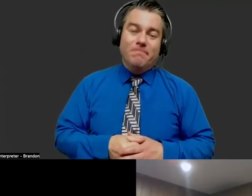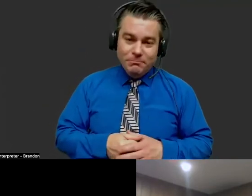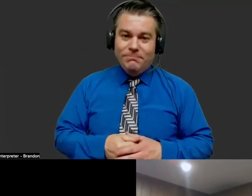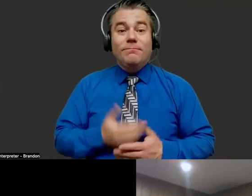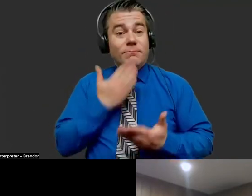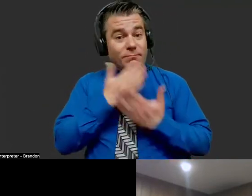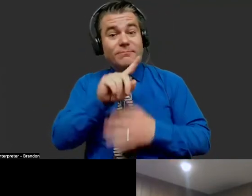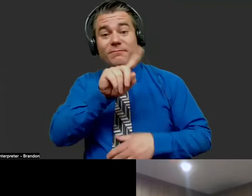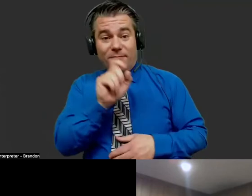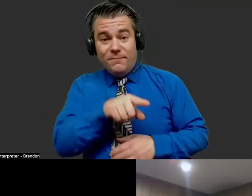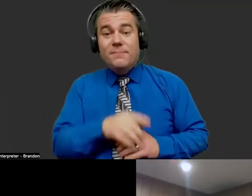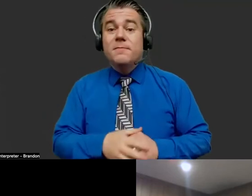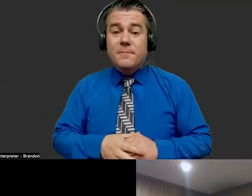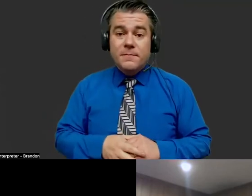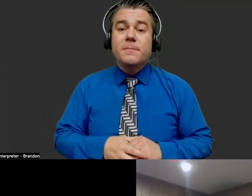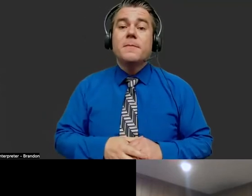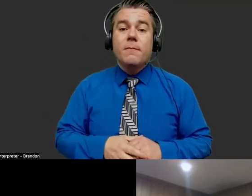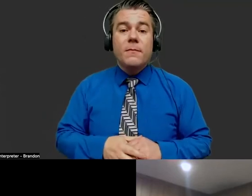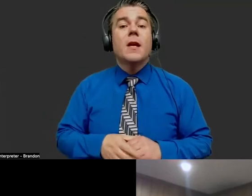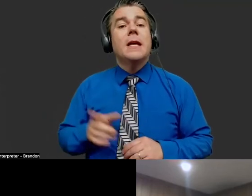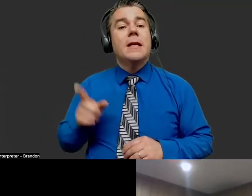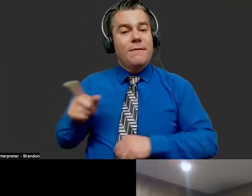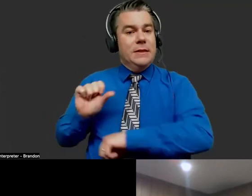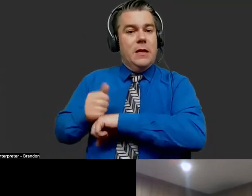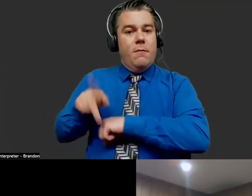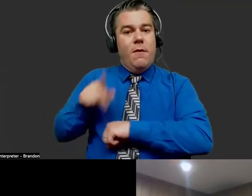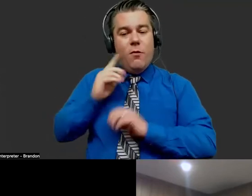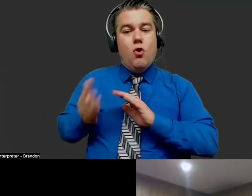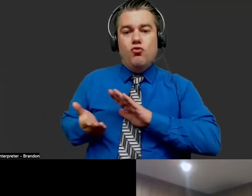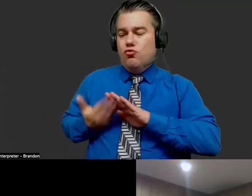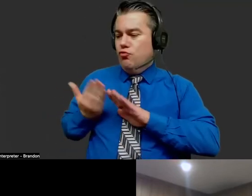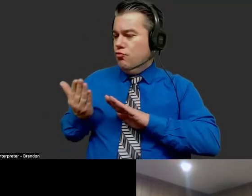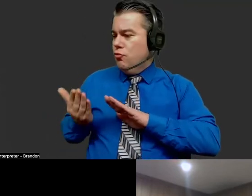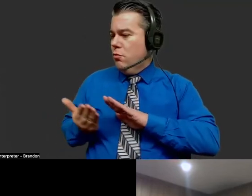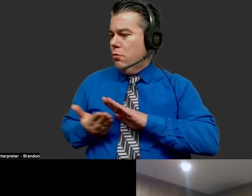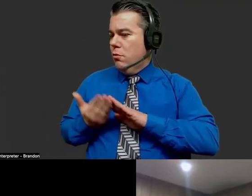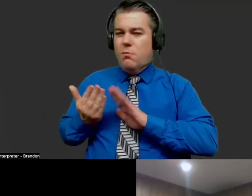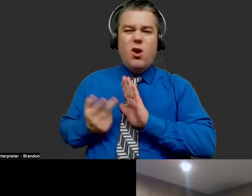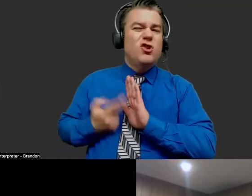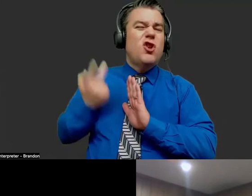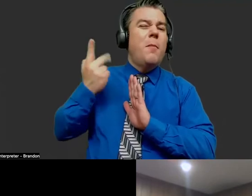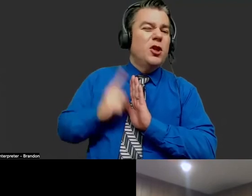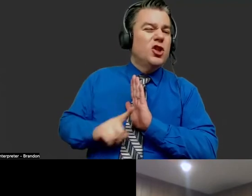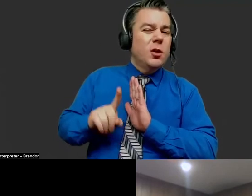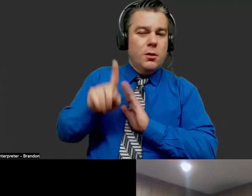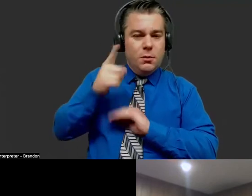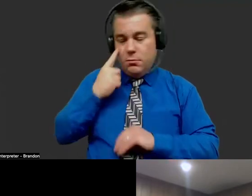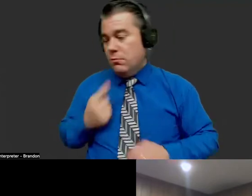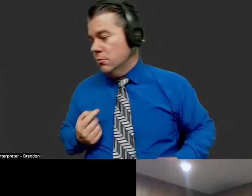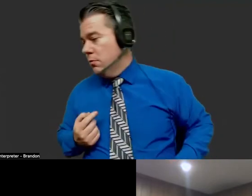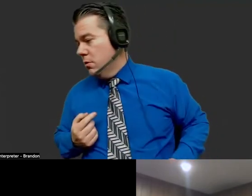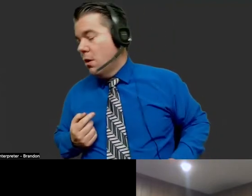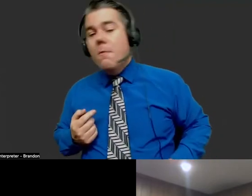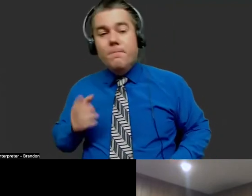wonderful question. They have set it up to run for, let me make sure. So we will